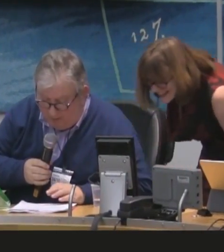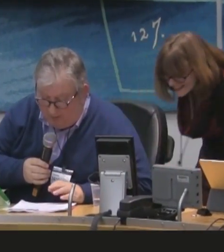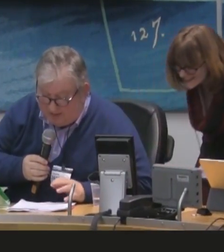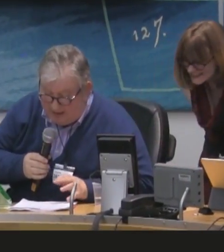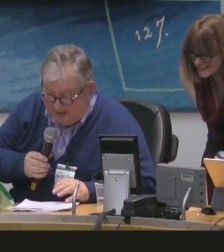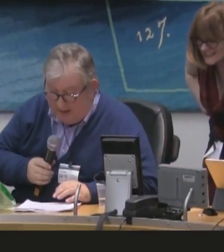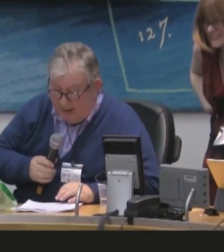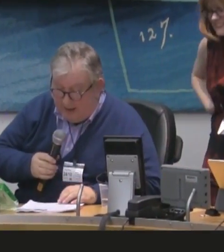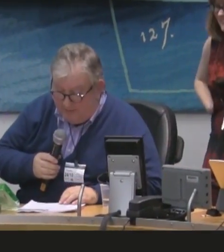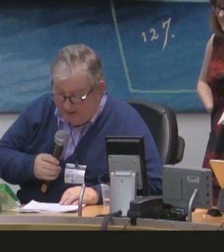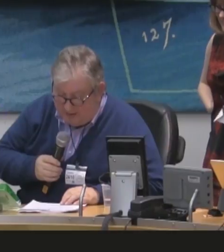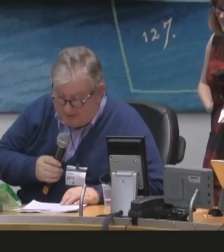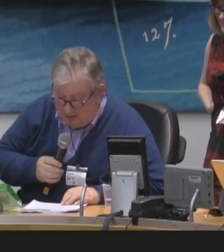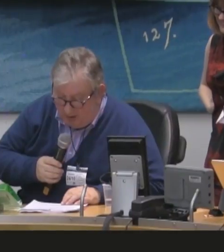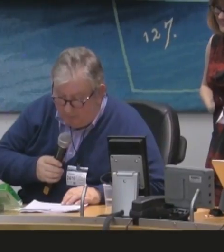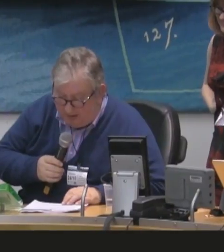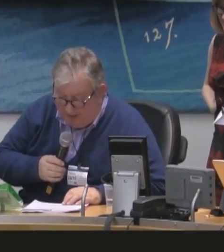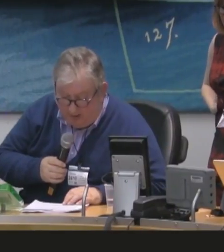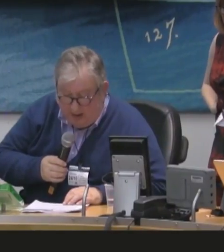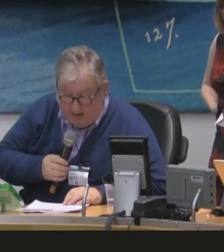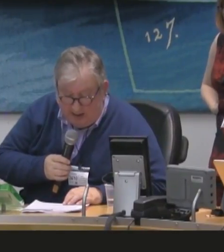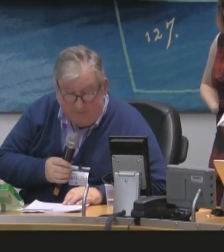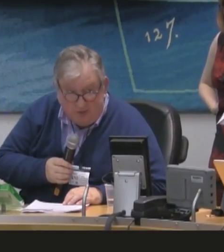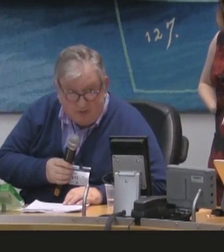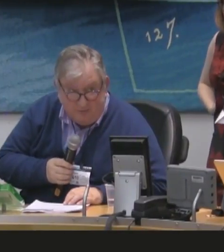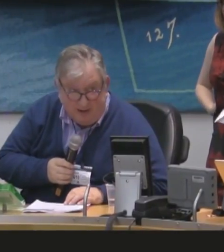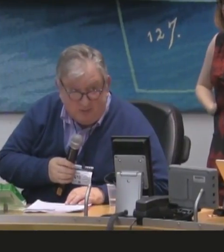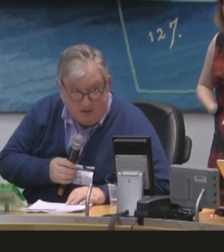might mitigate the impacts of the cap. Nick Evans, numbers of